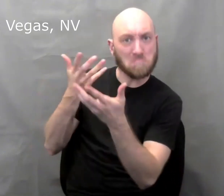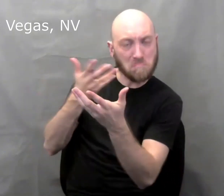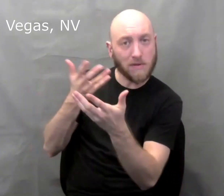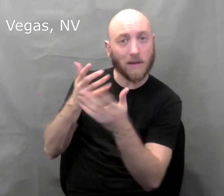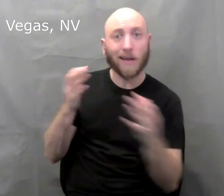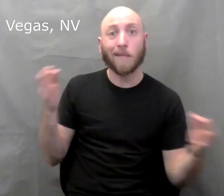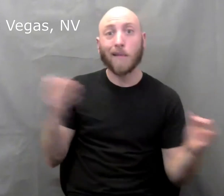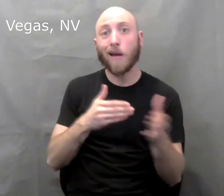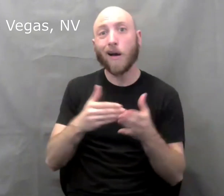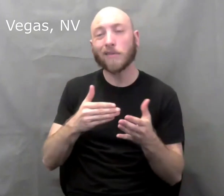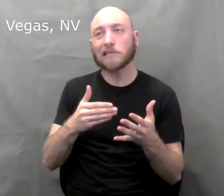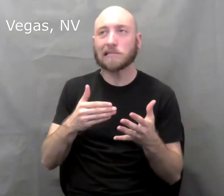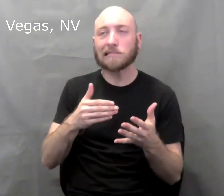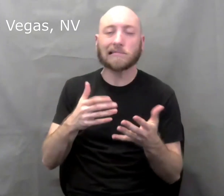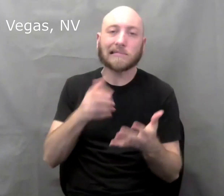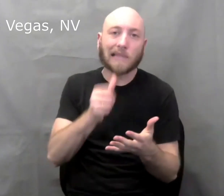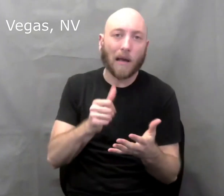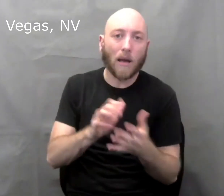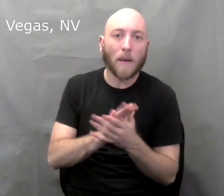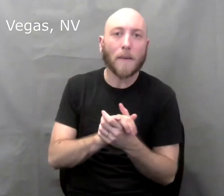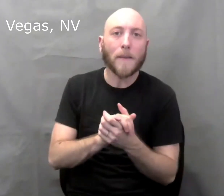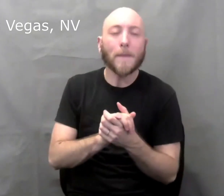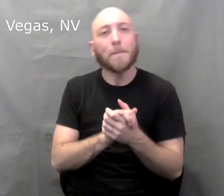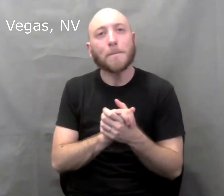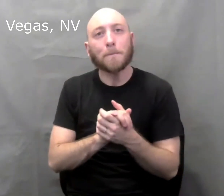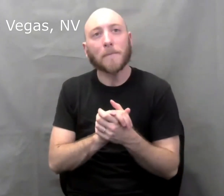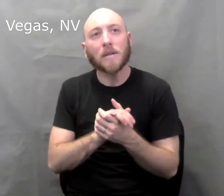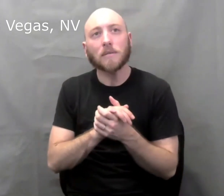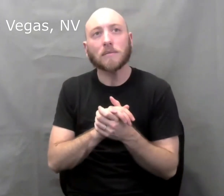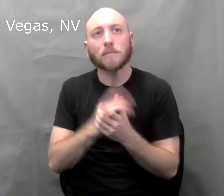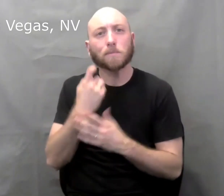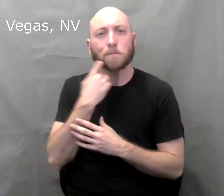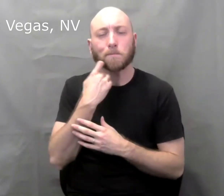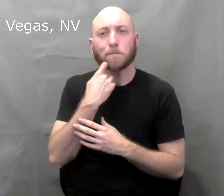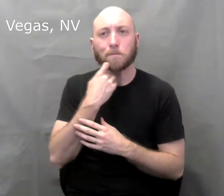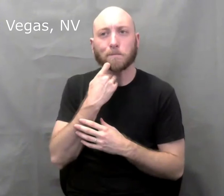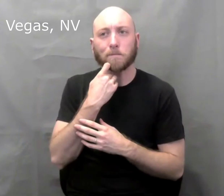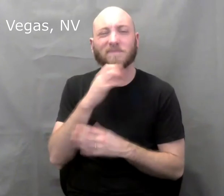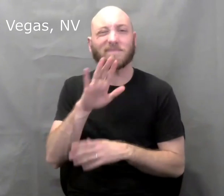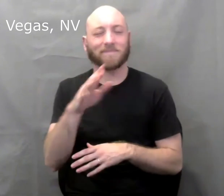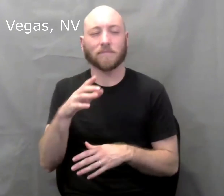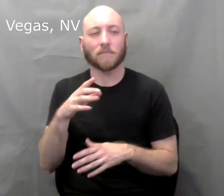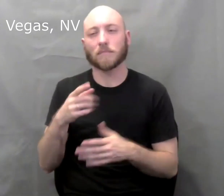But I have been going through a little bit lately, and I was talking to my sponsor about it, and